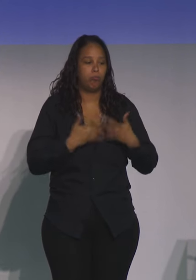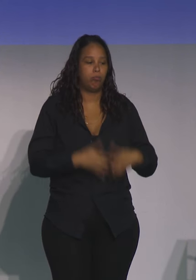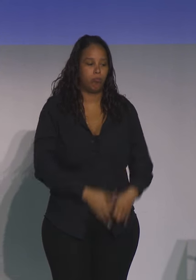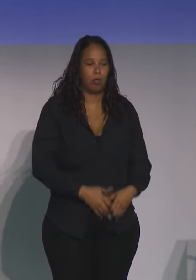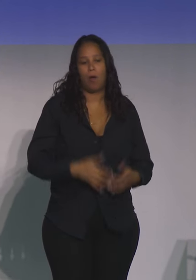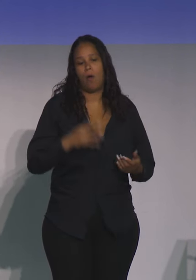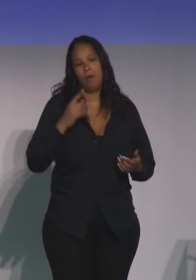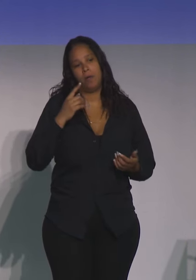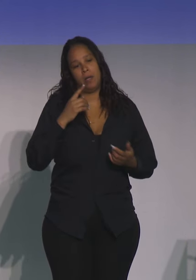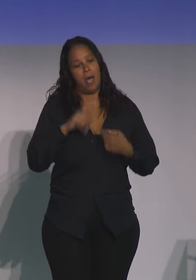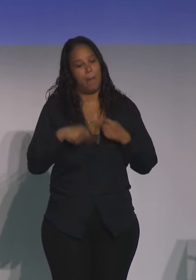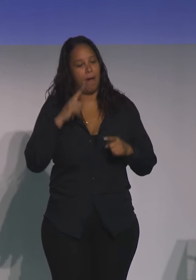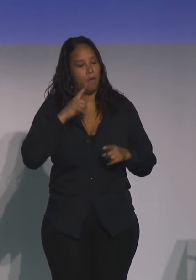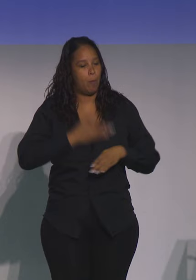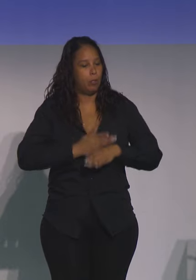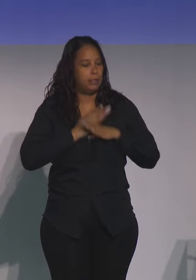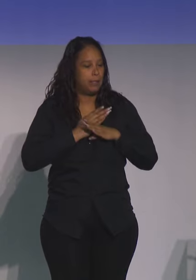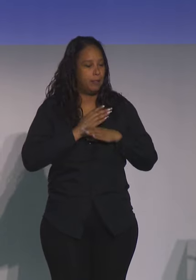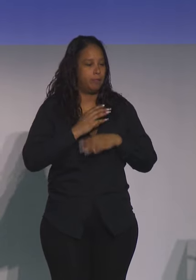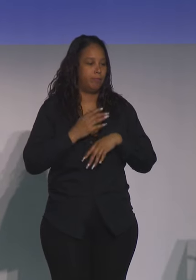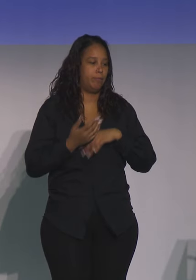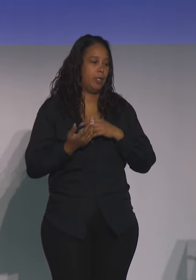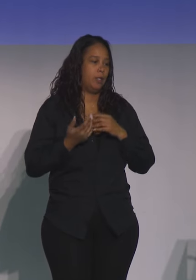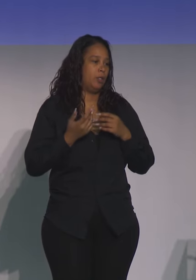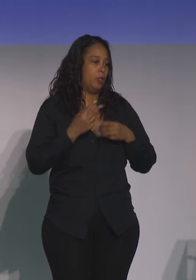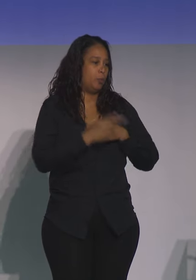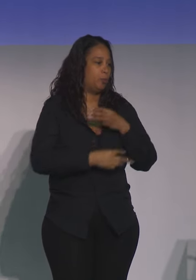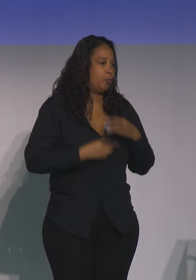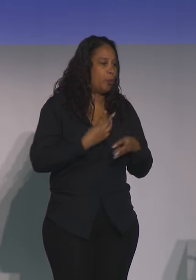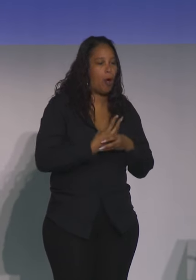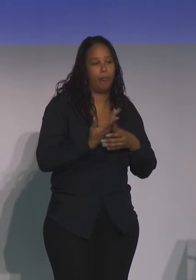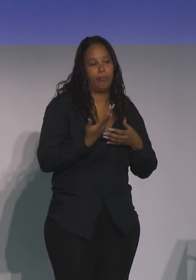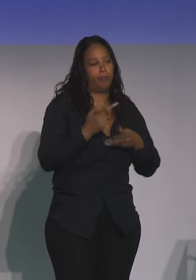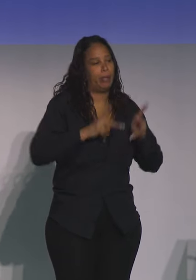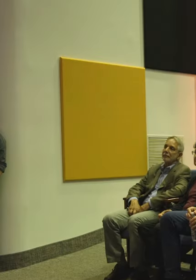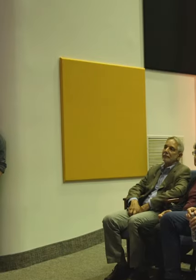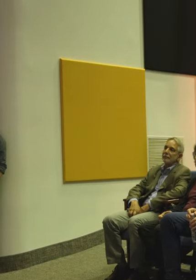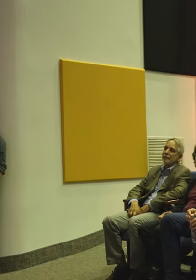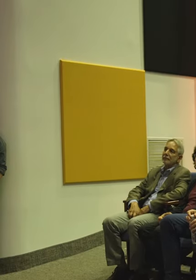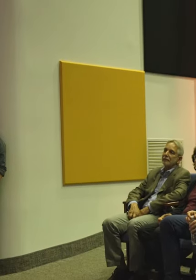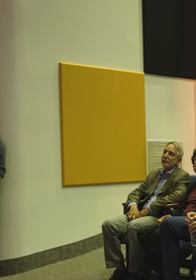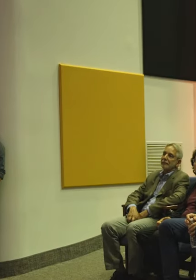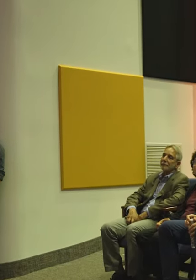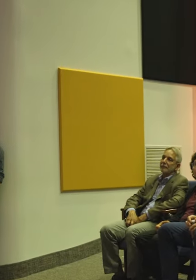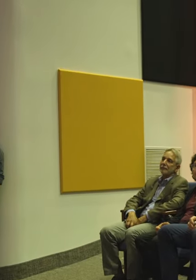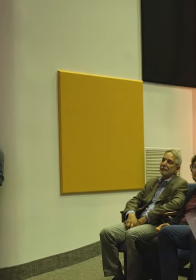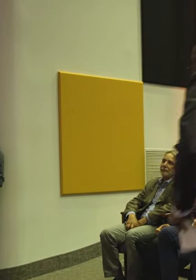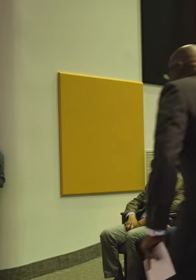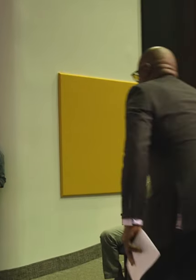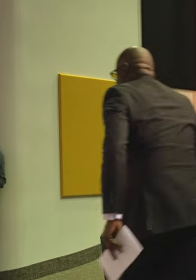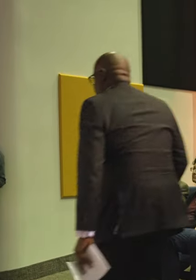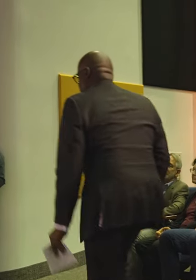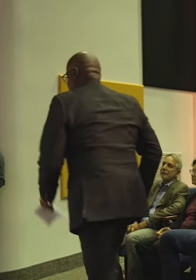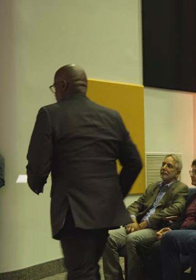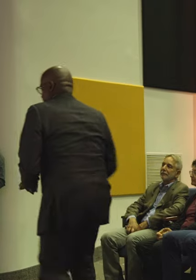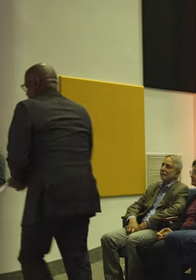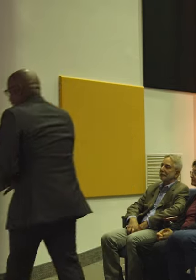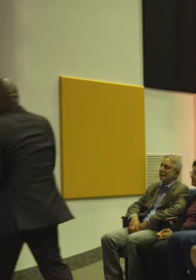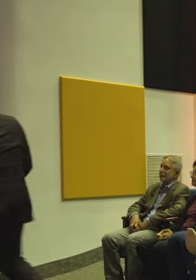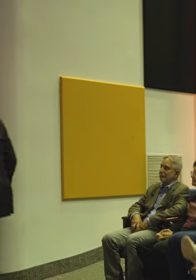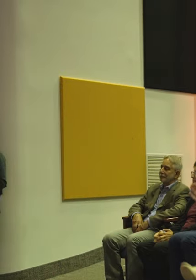terms of protecting the country and improving health. But with that, who am I turning it over to? Okay. Thank you so much.